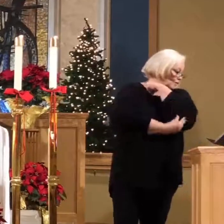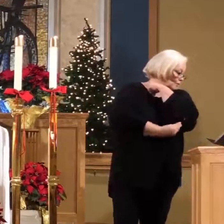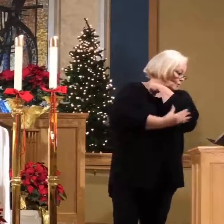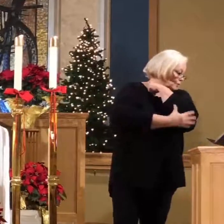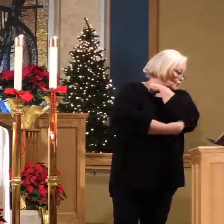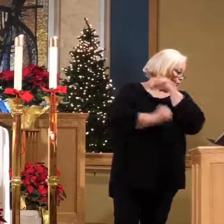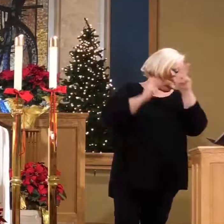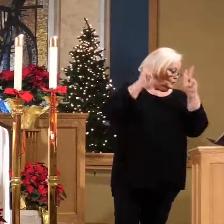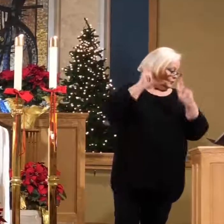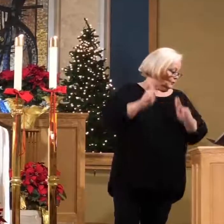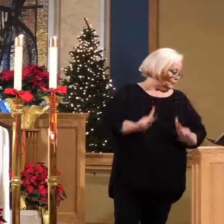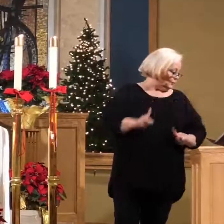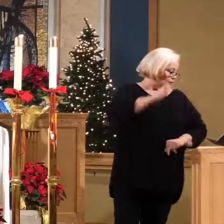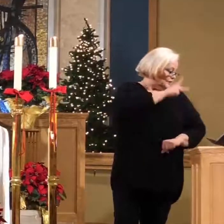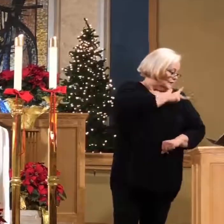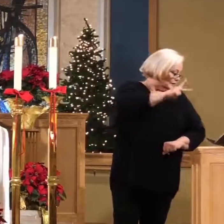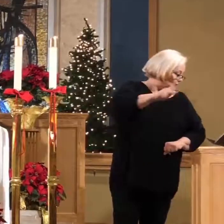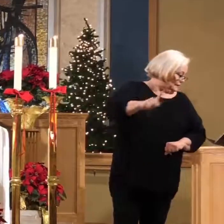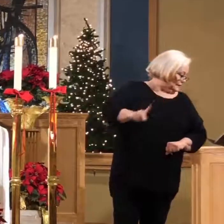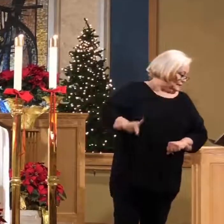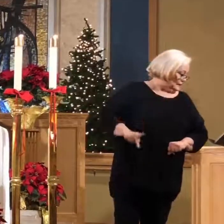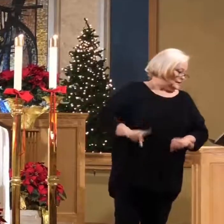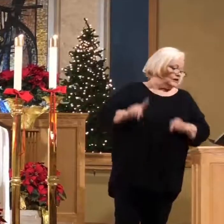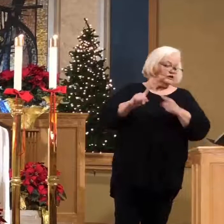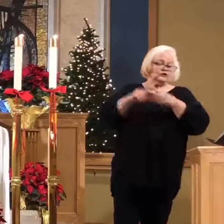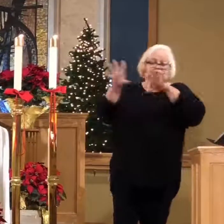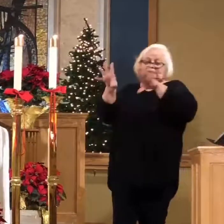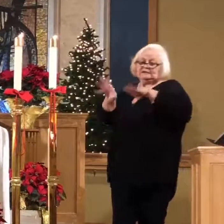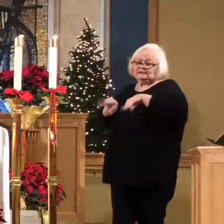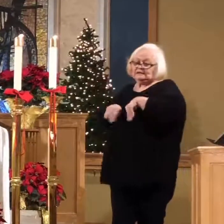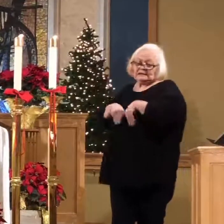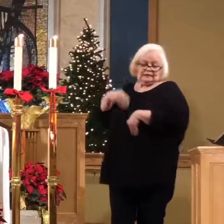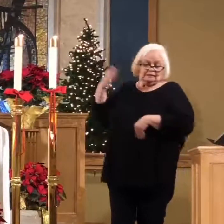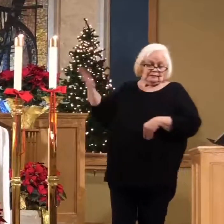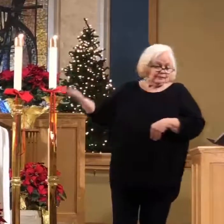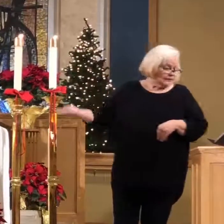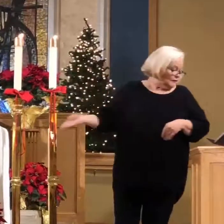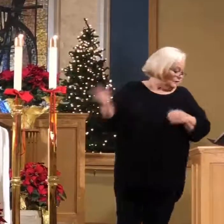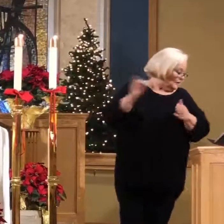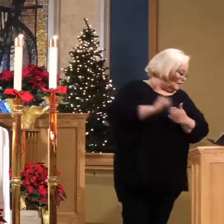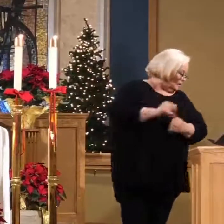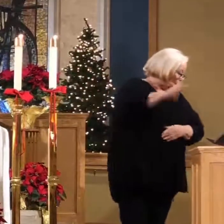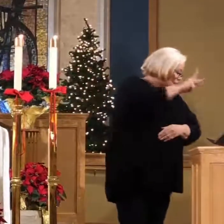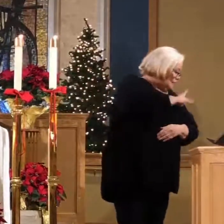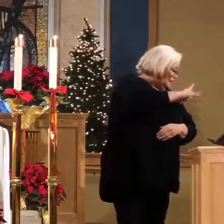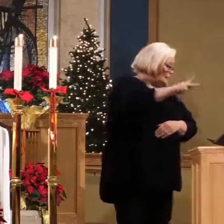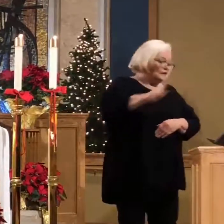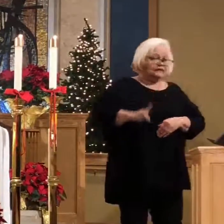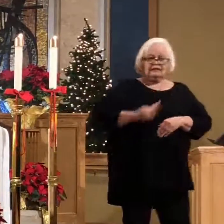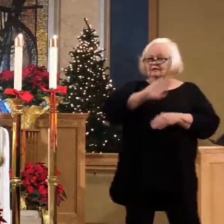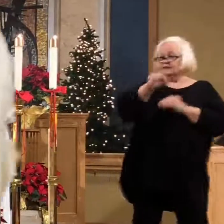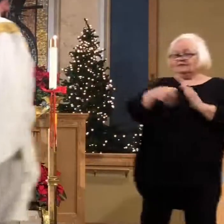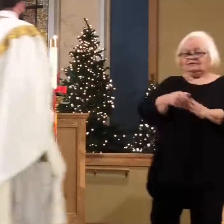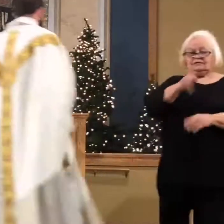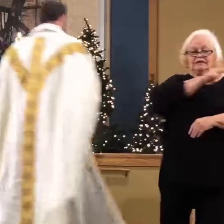to own him, the King of